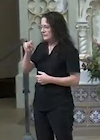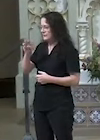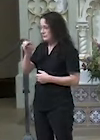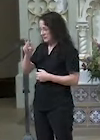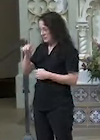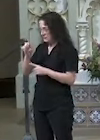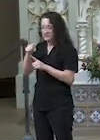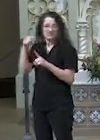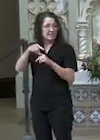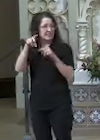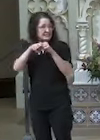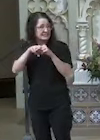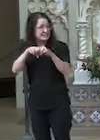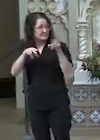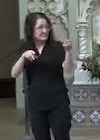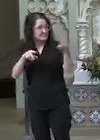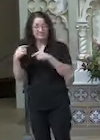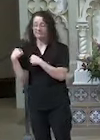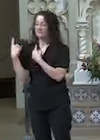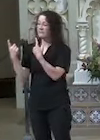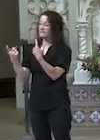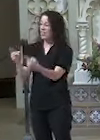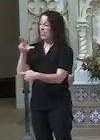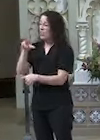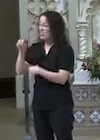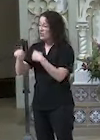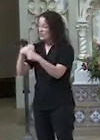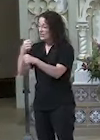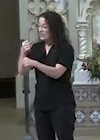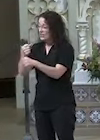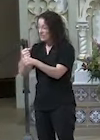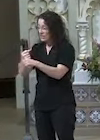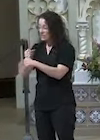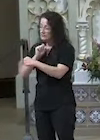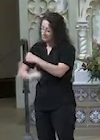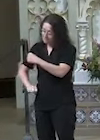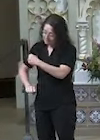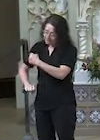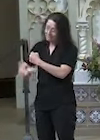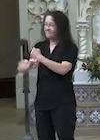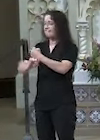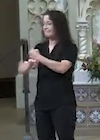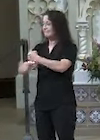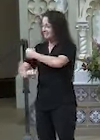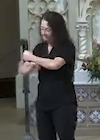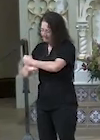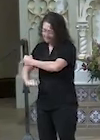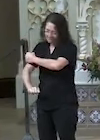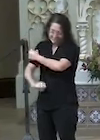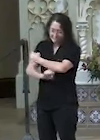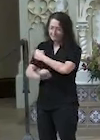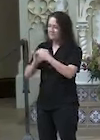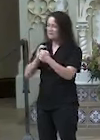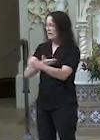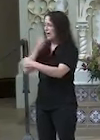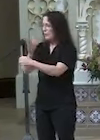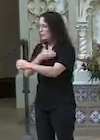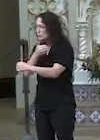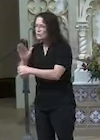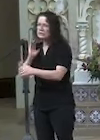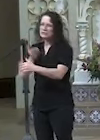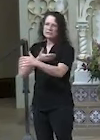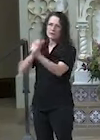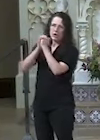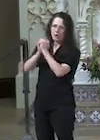for over 30 years, being the backbone of our music, of our worship,